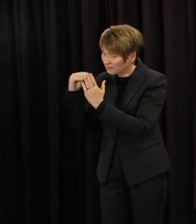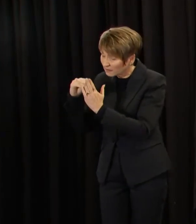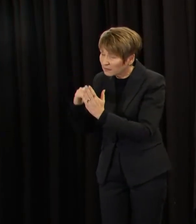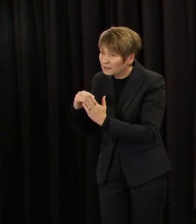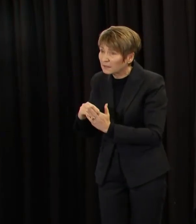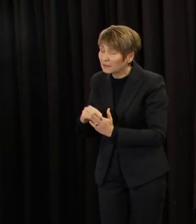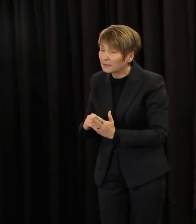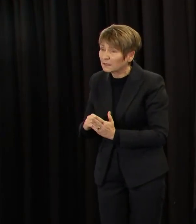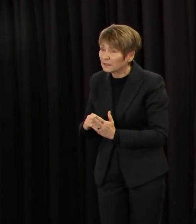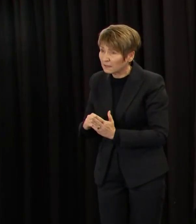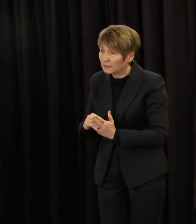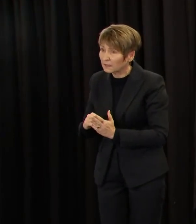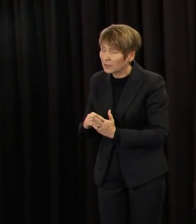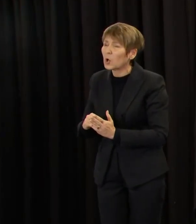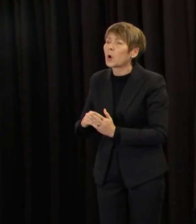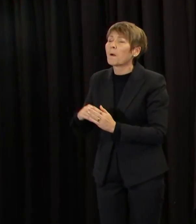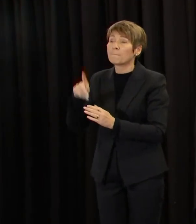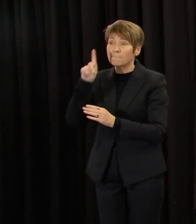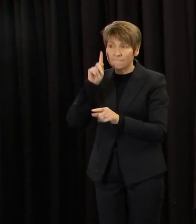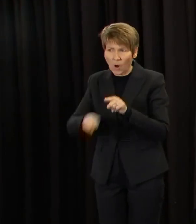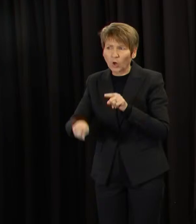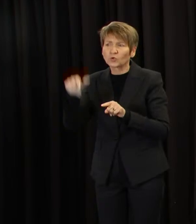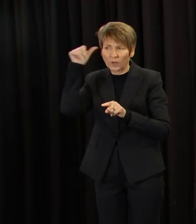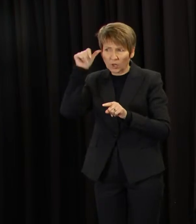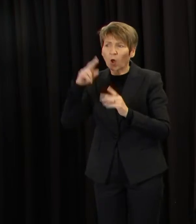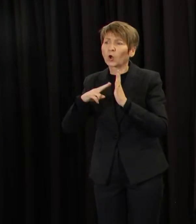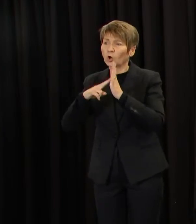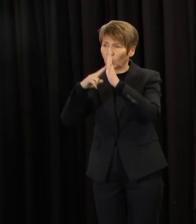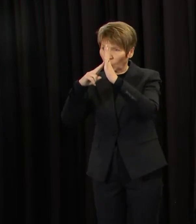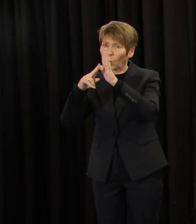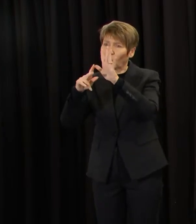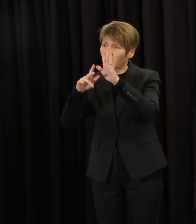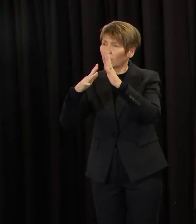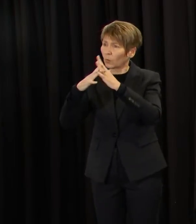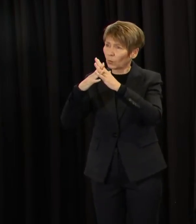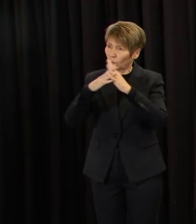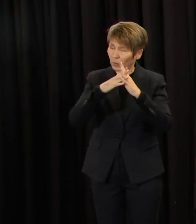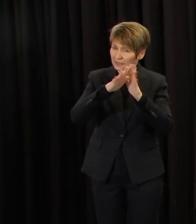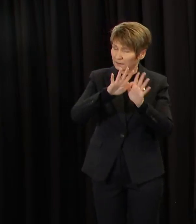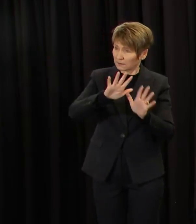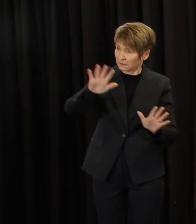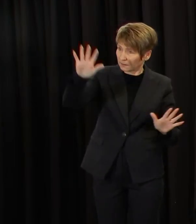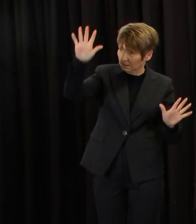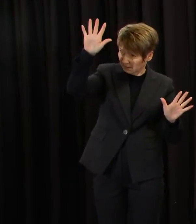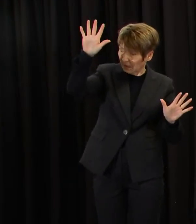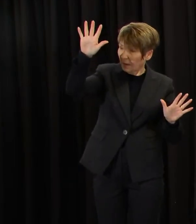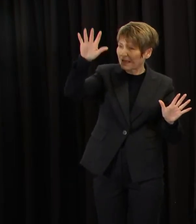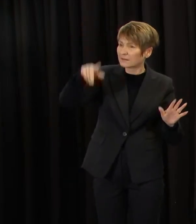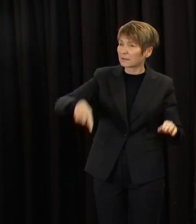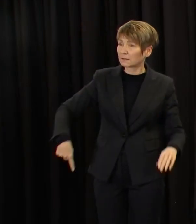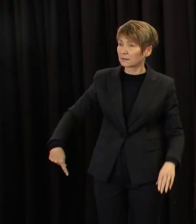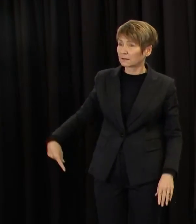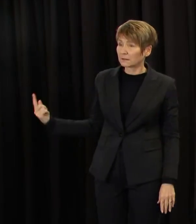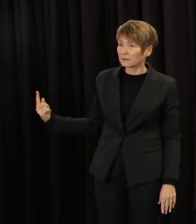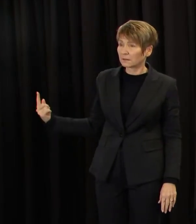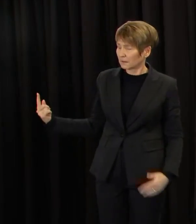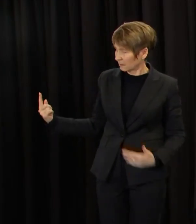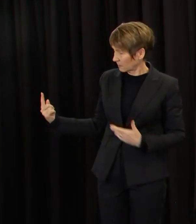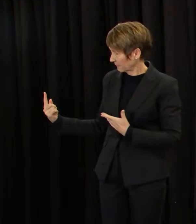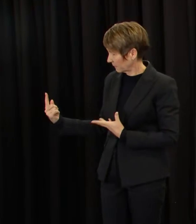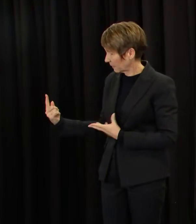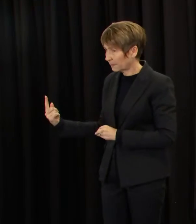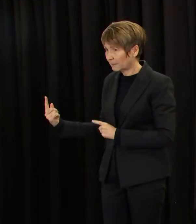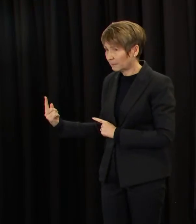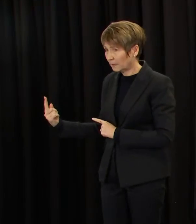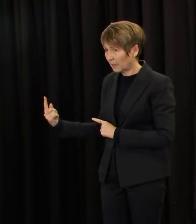unknown parts of Victoria, but we are seeing them come up where we don't have the exact links. Those are always a concern for us, because it means more detective work